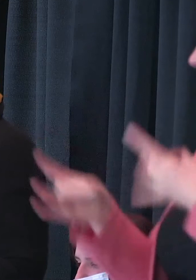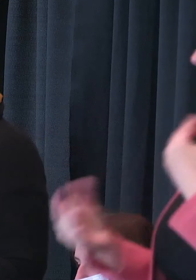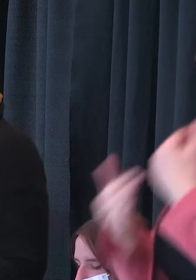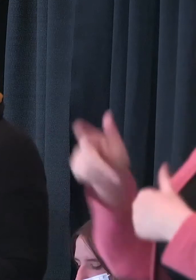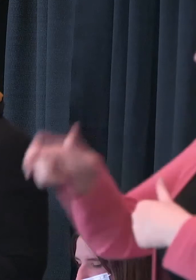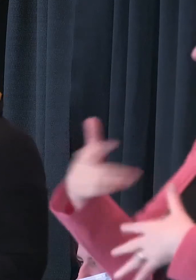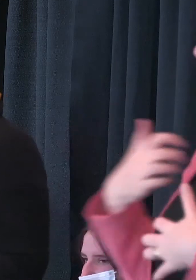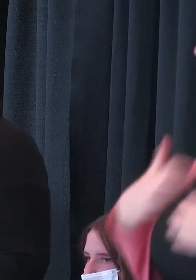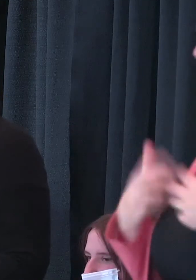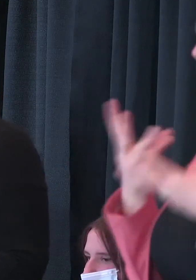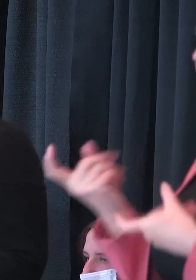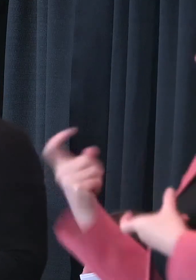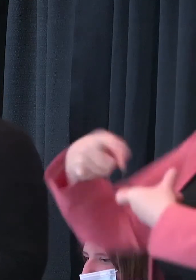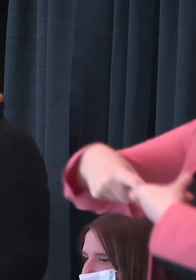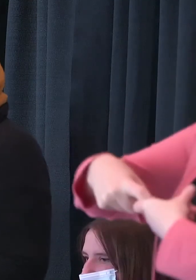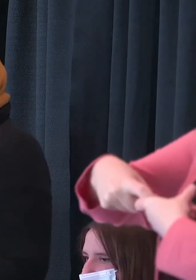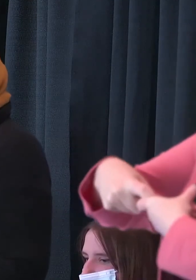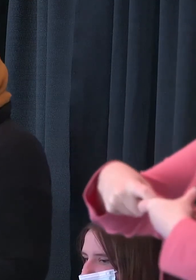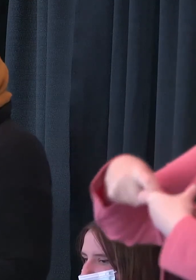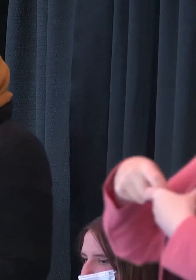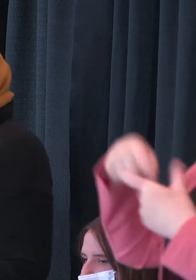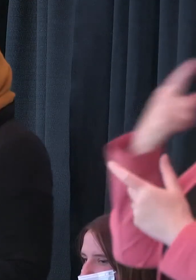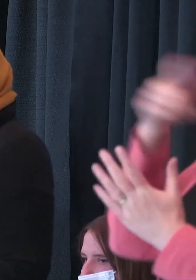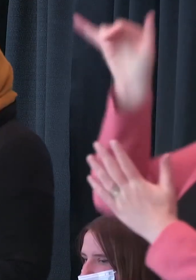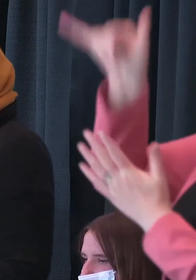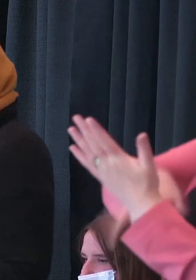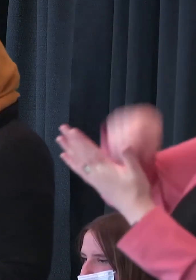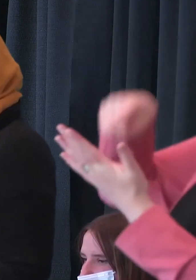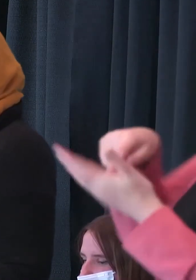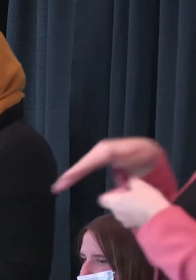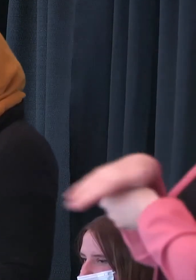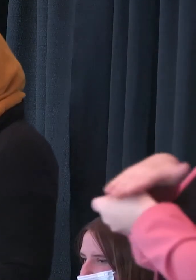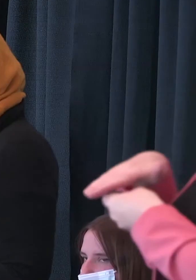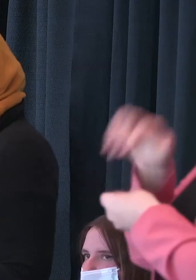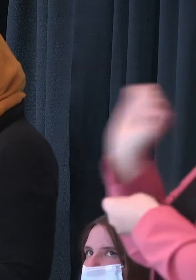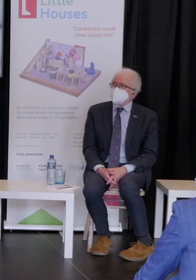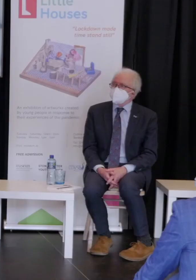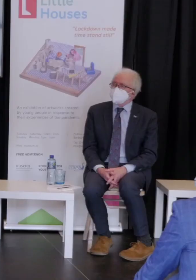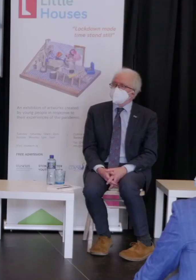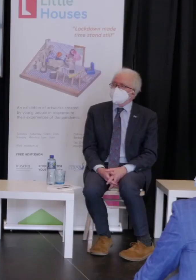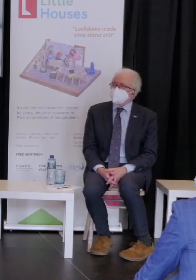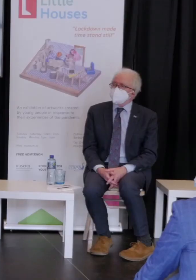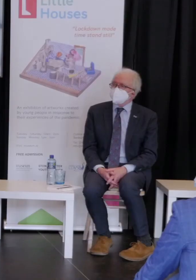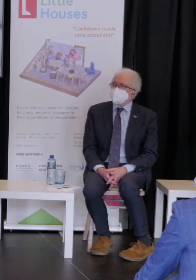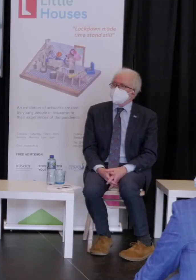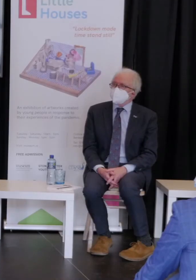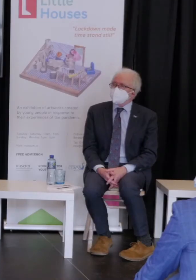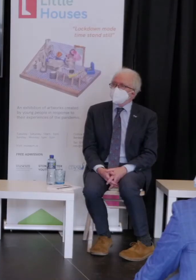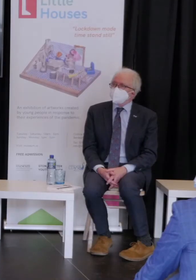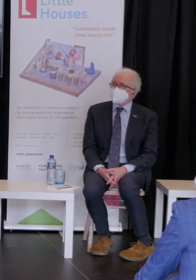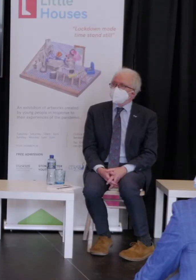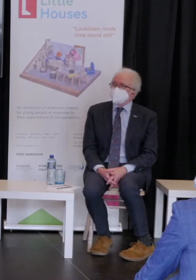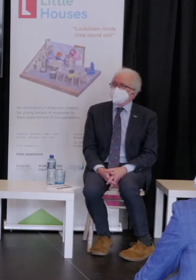join. So when I read about the article in my local Dutch newspaper, I straight away